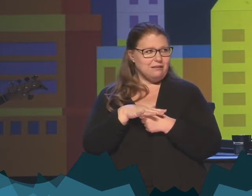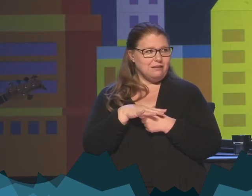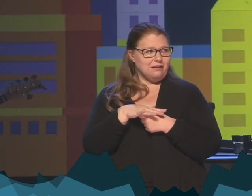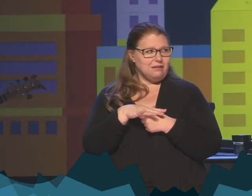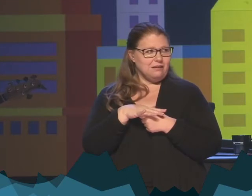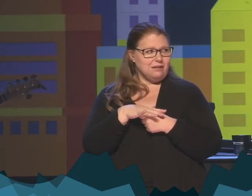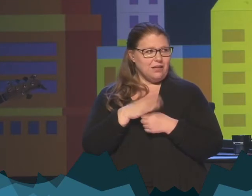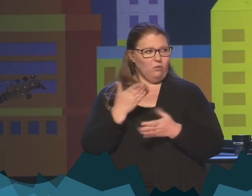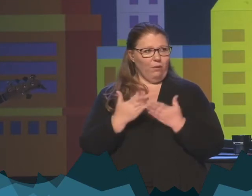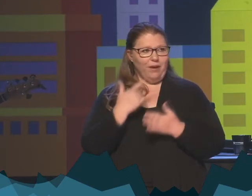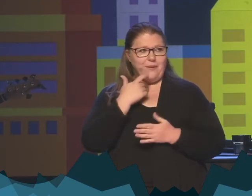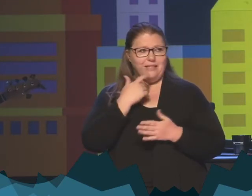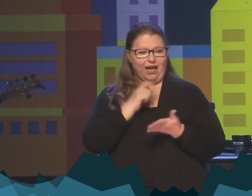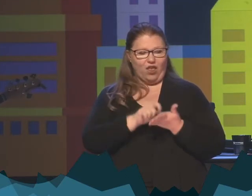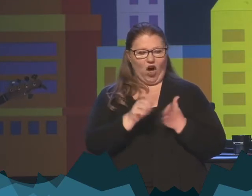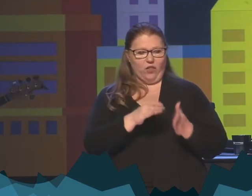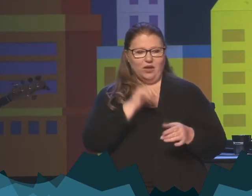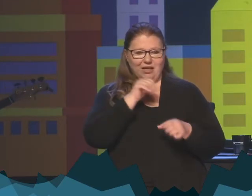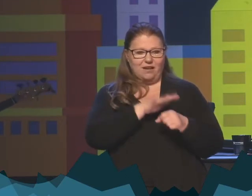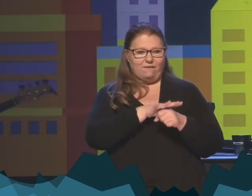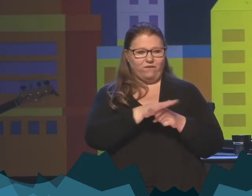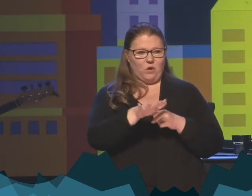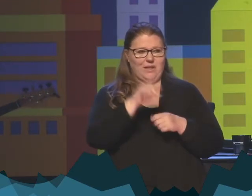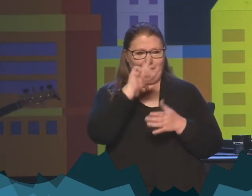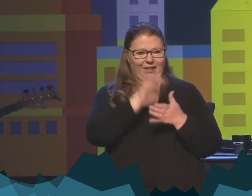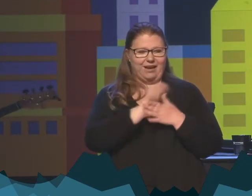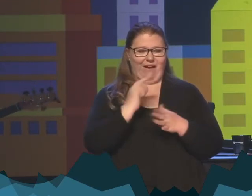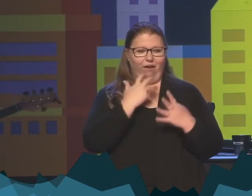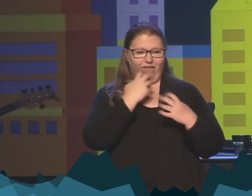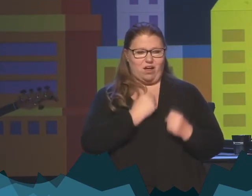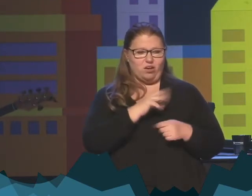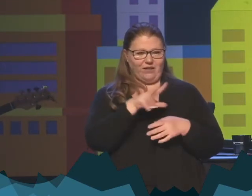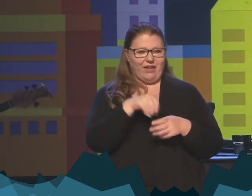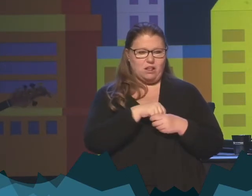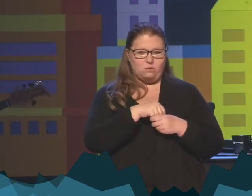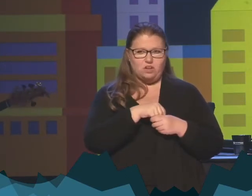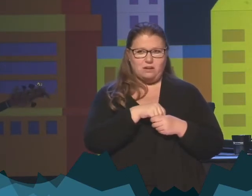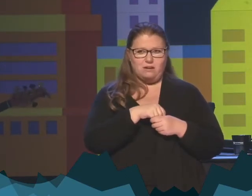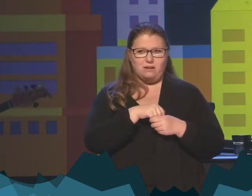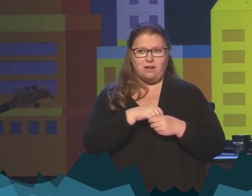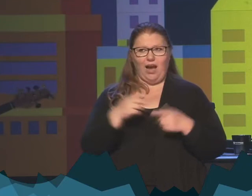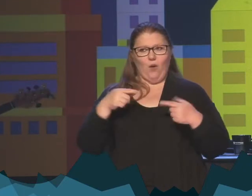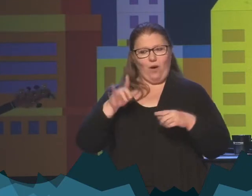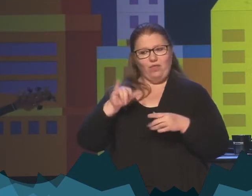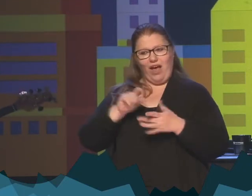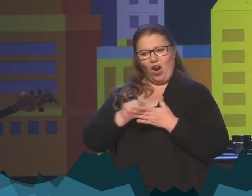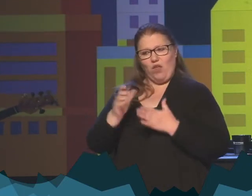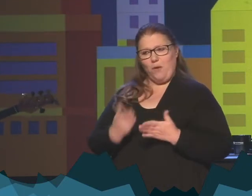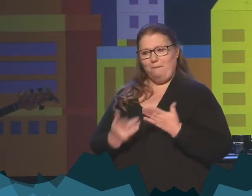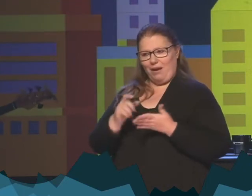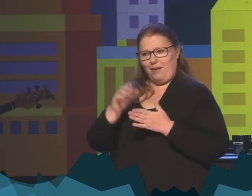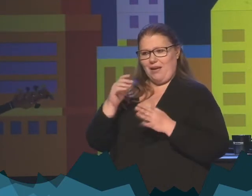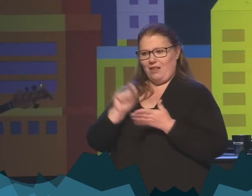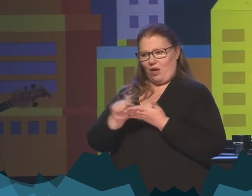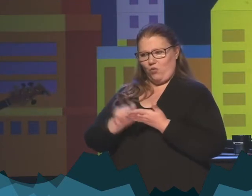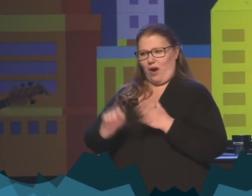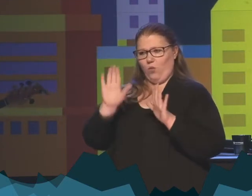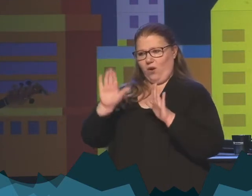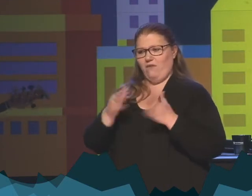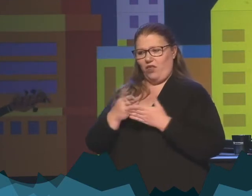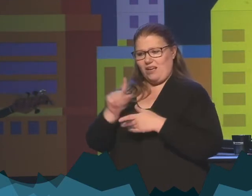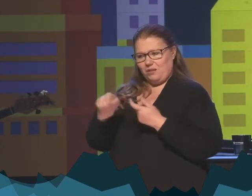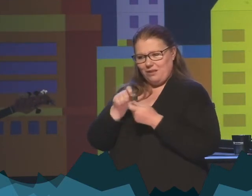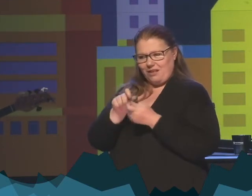might say this author doesn't fully ascribe to our values of inclusion. And while this author might write wonderful things in certain